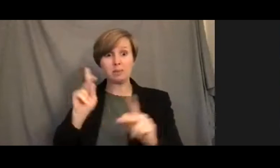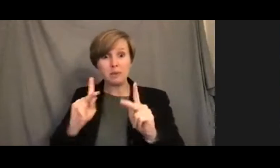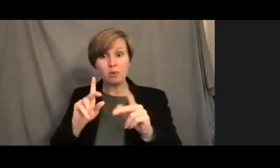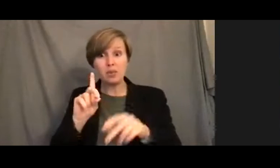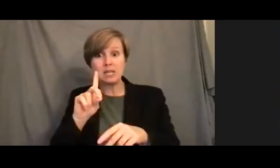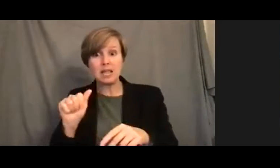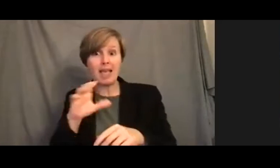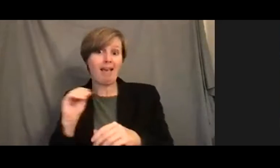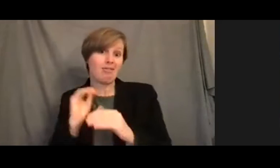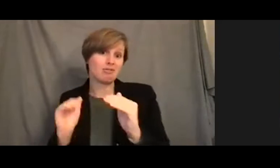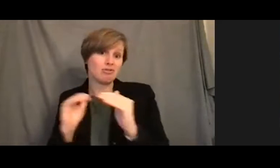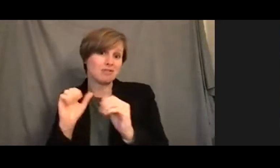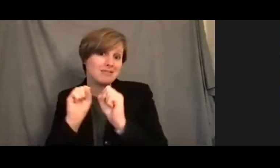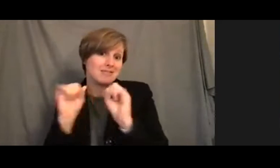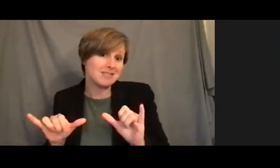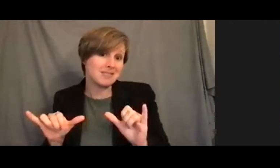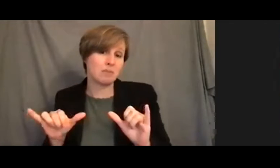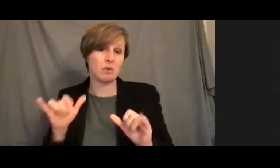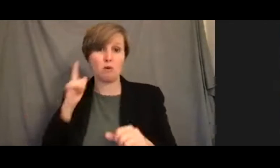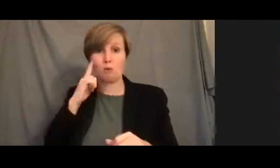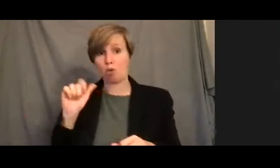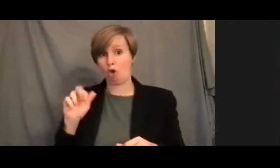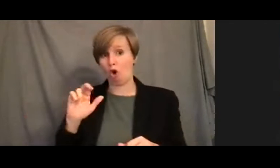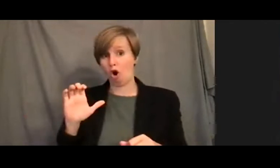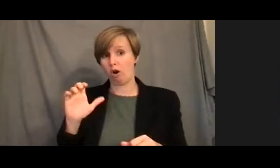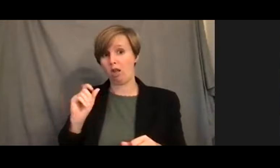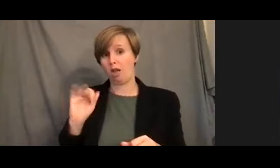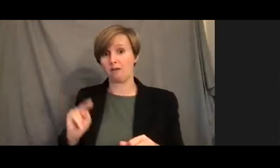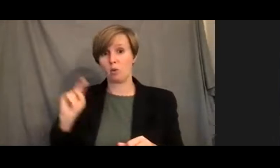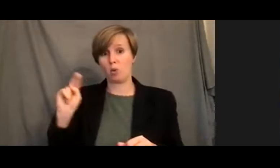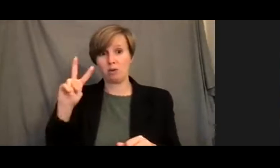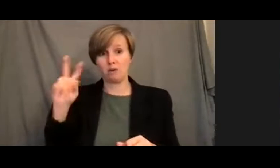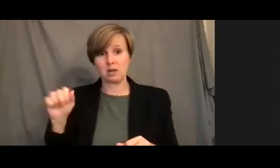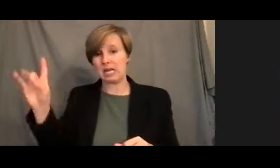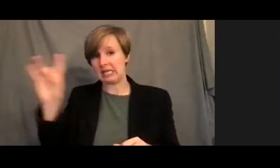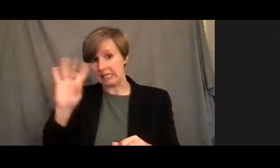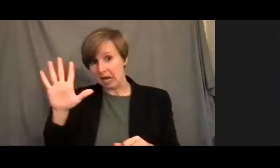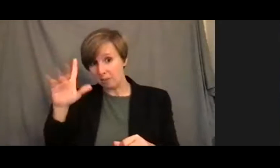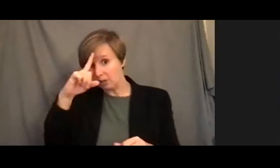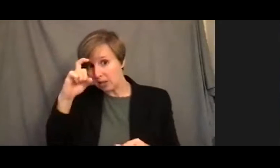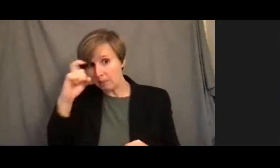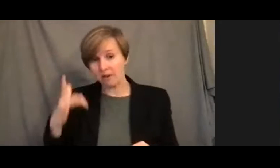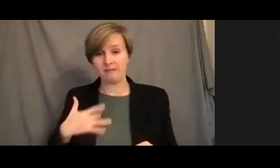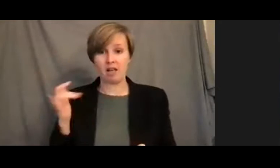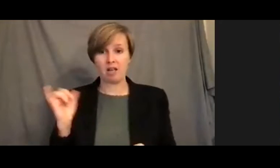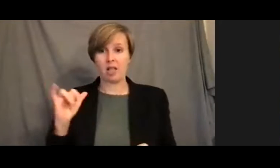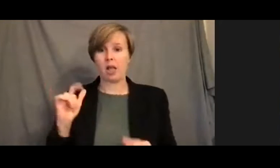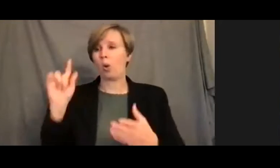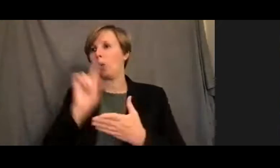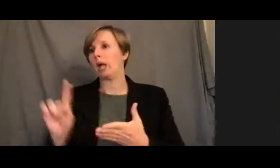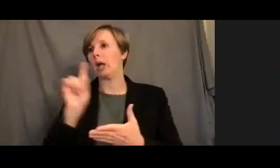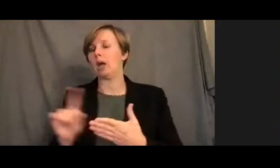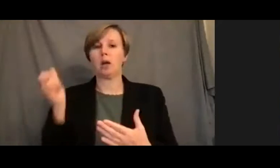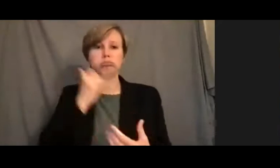justice system. For the Arc of Northern Virginia, this was an absolutely terrible summer. It felt like at least weekly we were getting